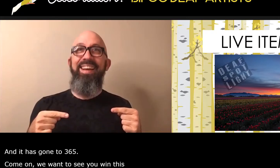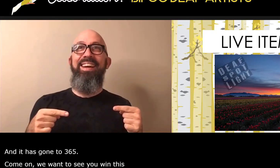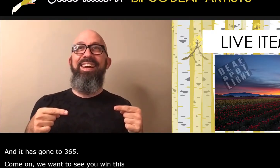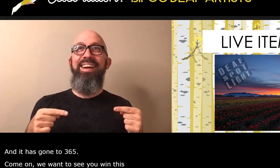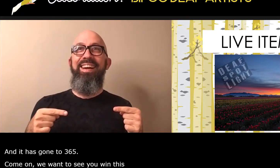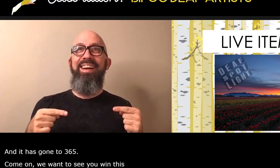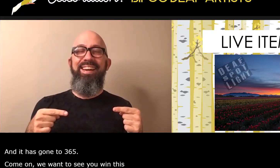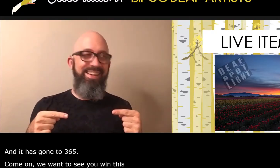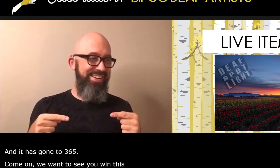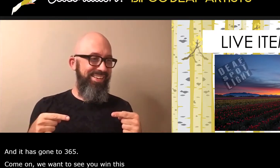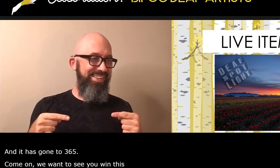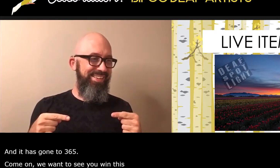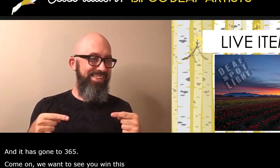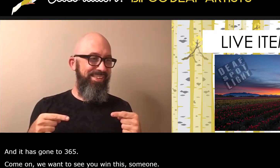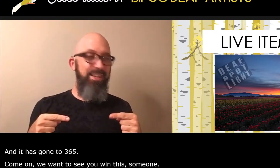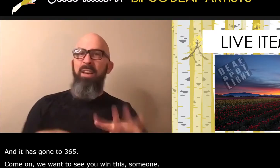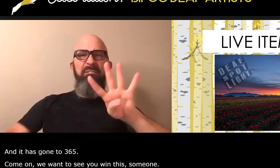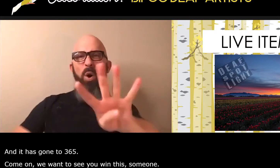on.